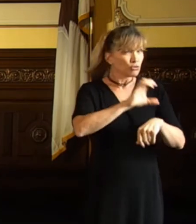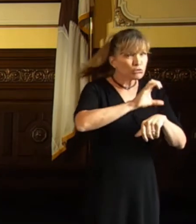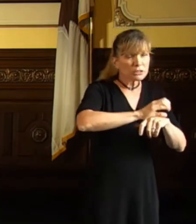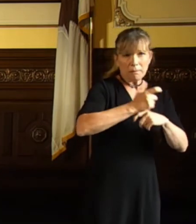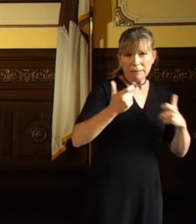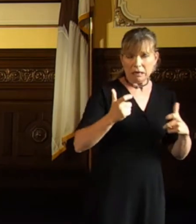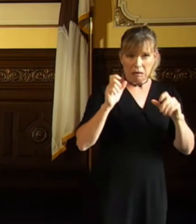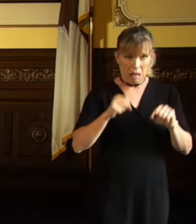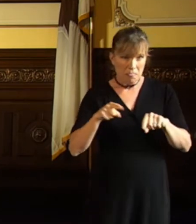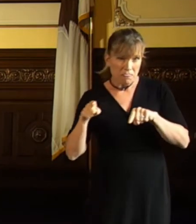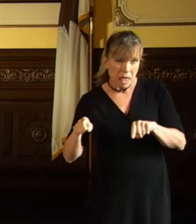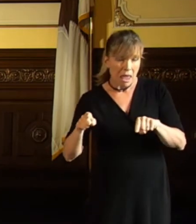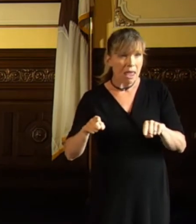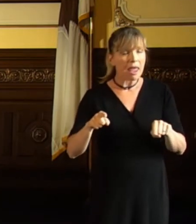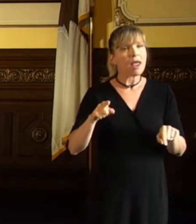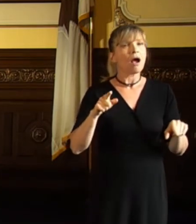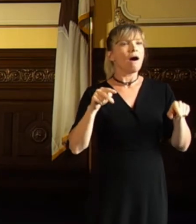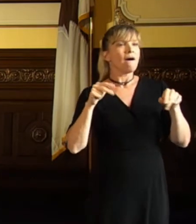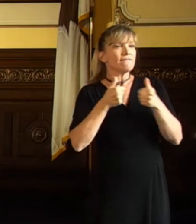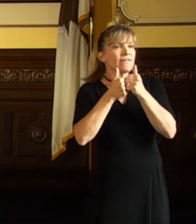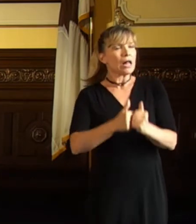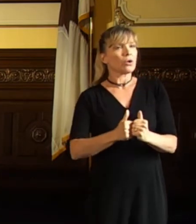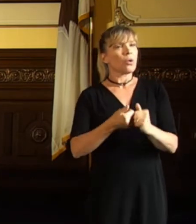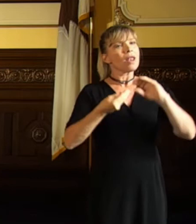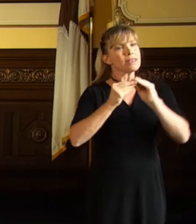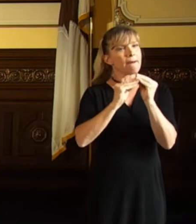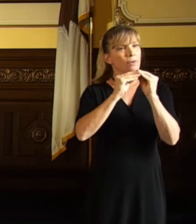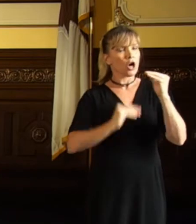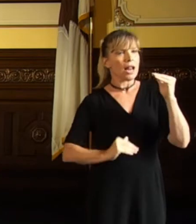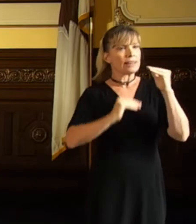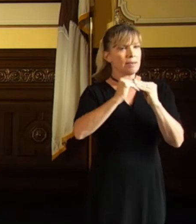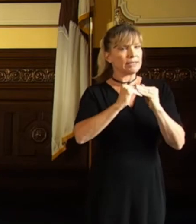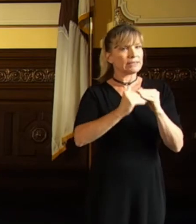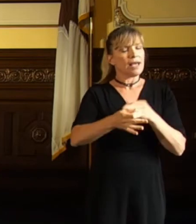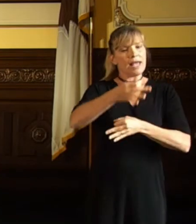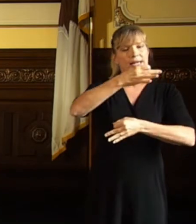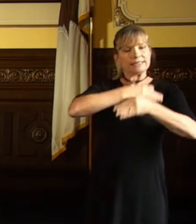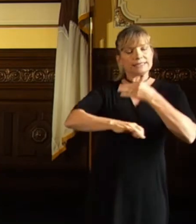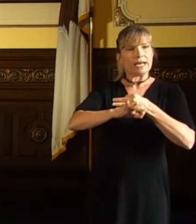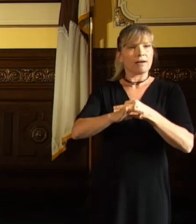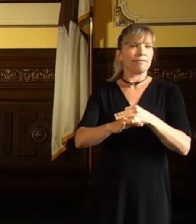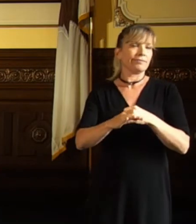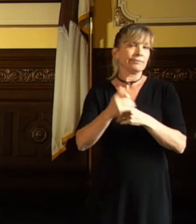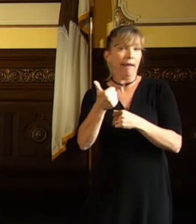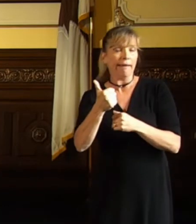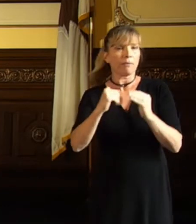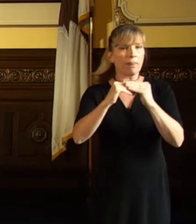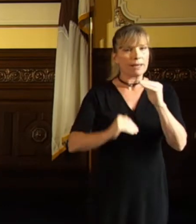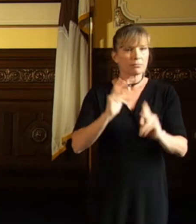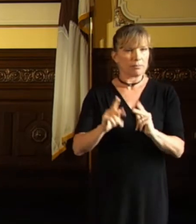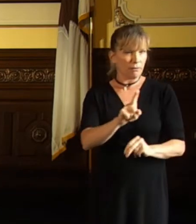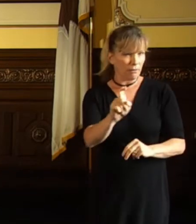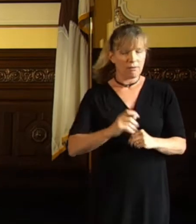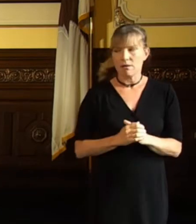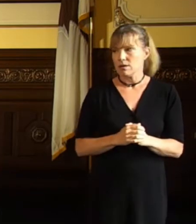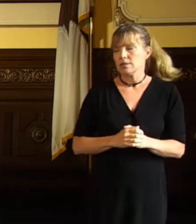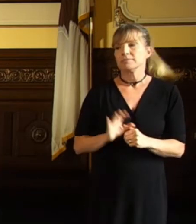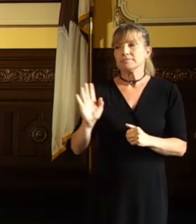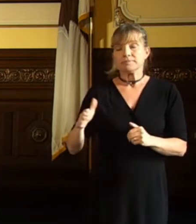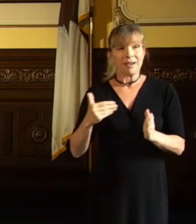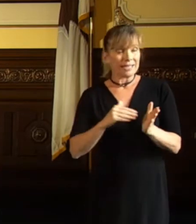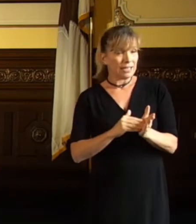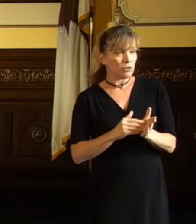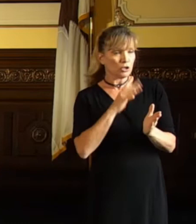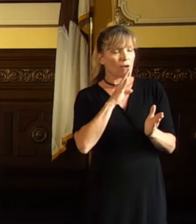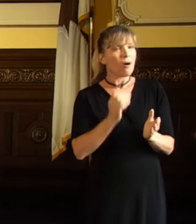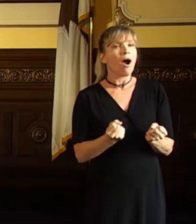Will they be able to observe capacity limits in phase 3 as opposed to the restriction of 10 people or fewer? Well, again,